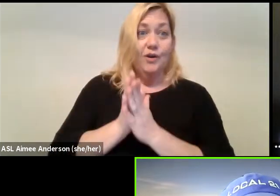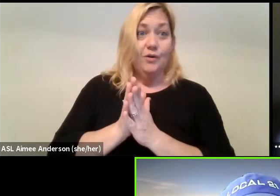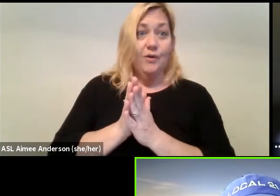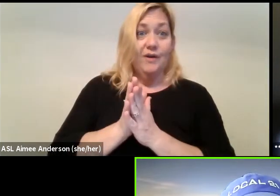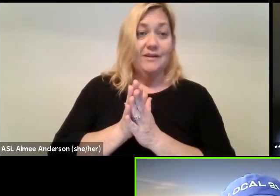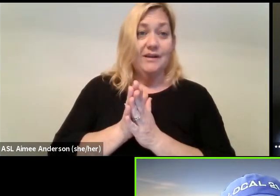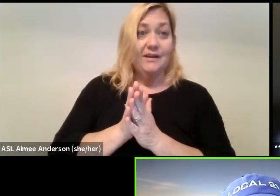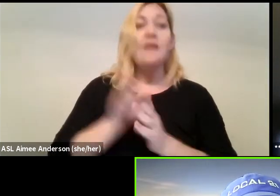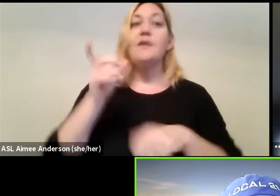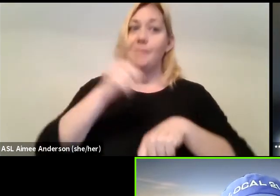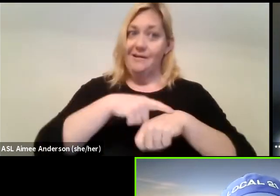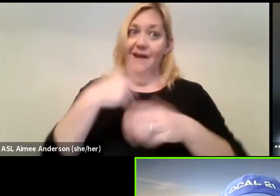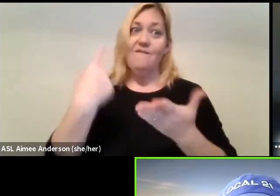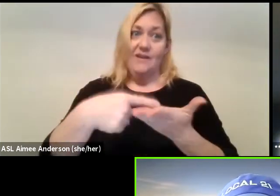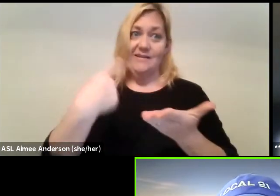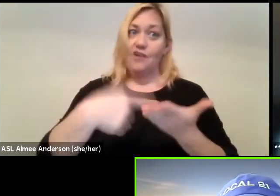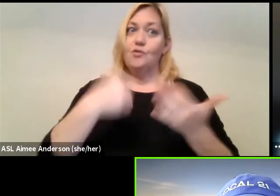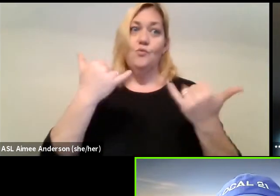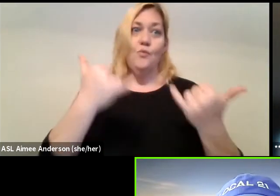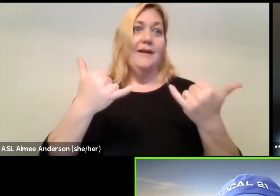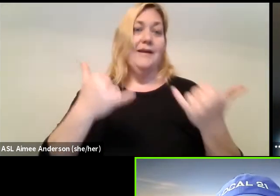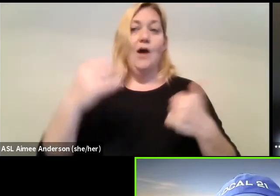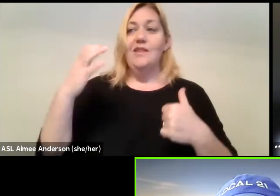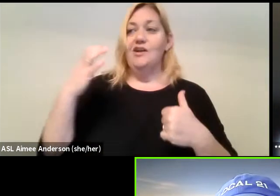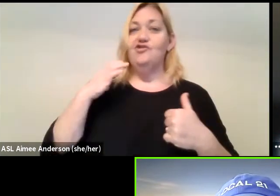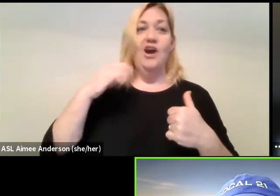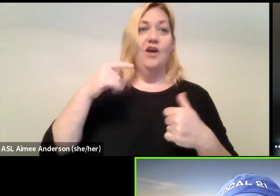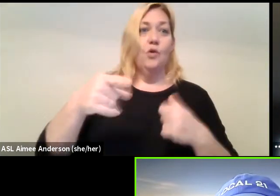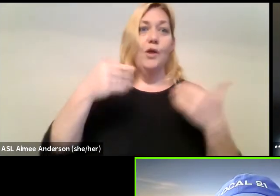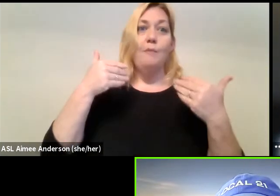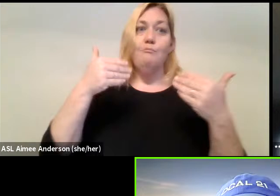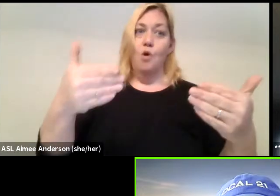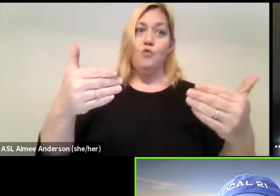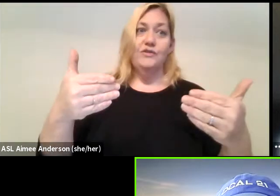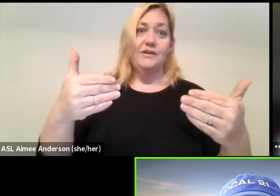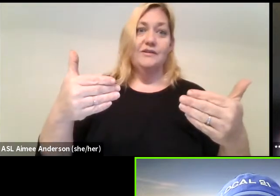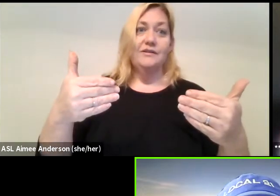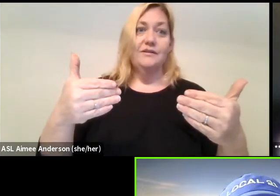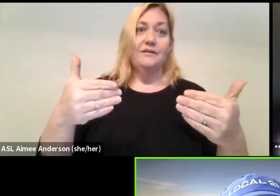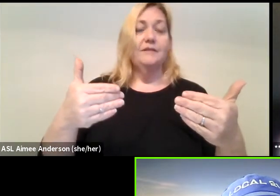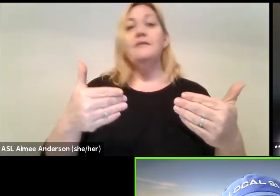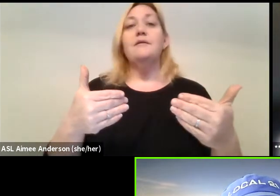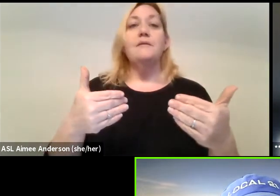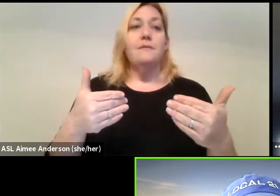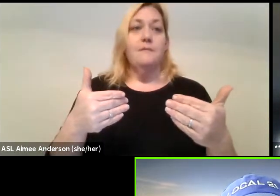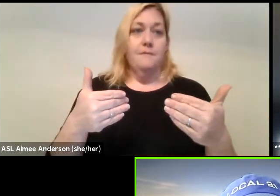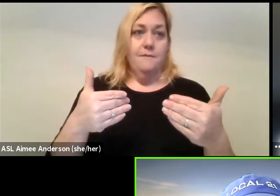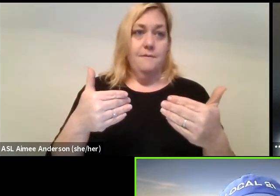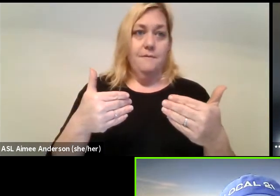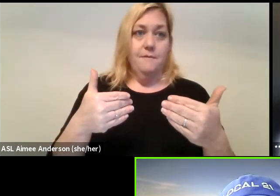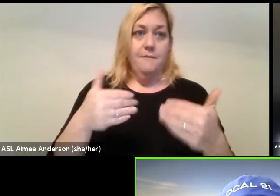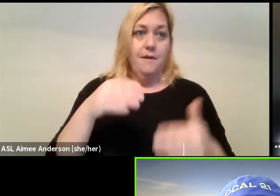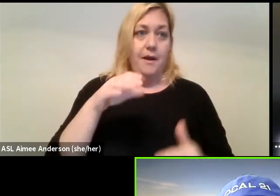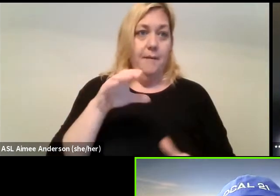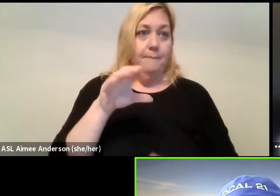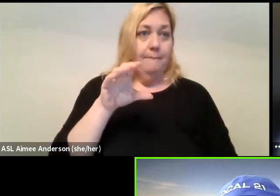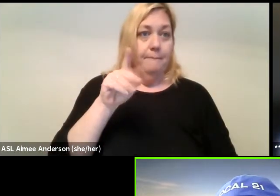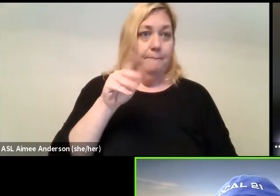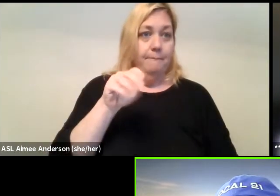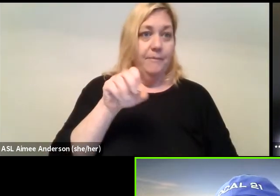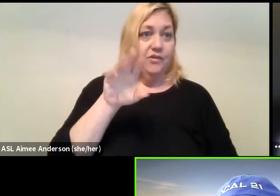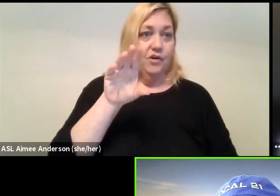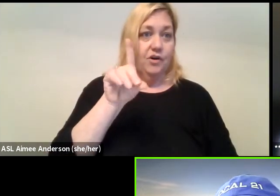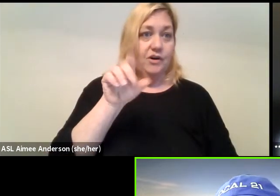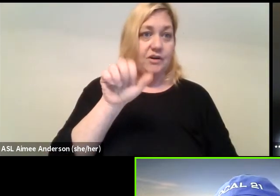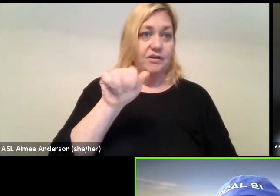there will be a time for discussion, but right now the chair is entertaining a motion to accept and file. Mr. Dabur, are you making